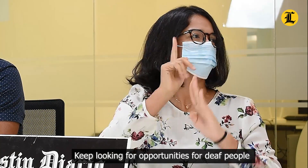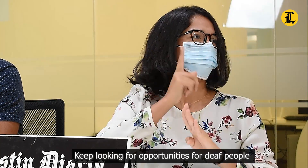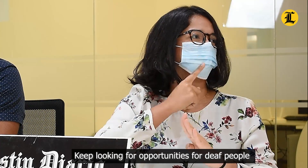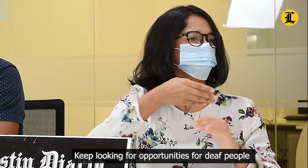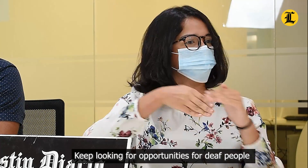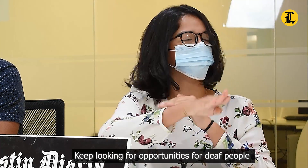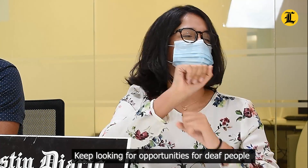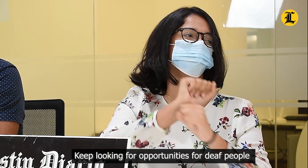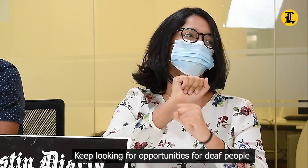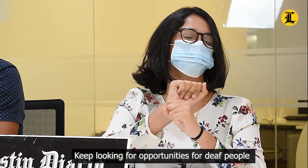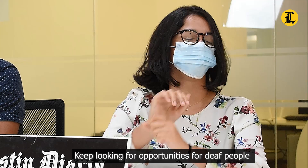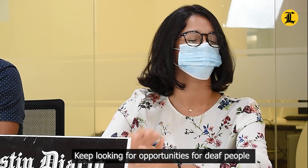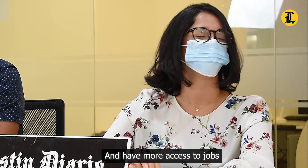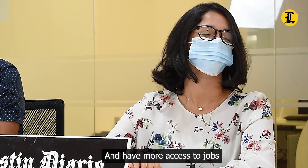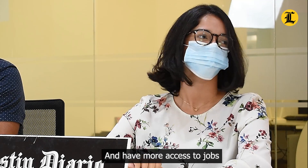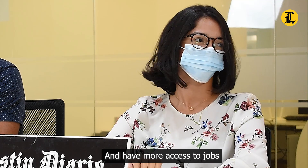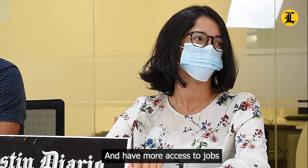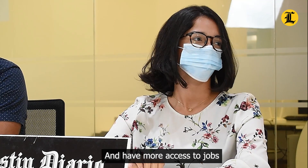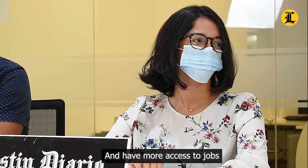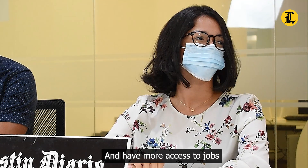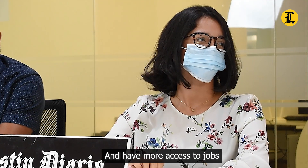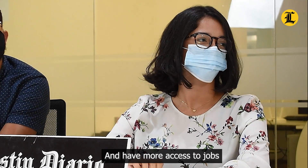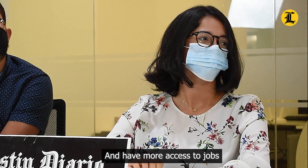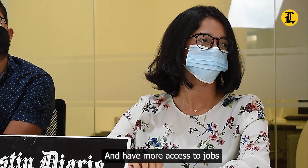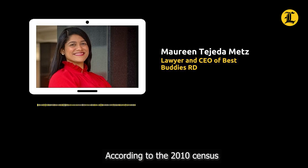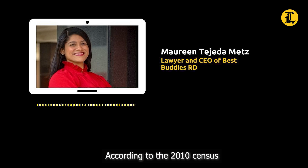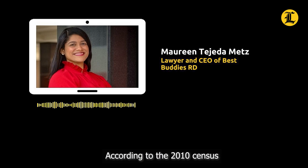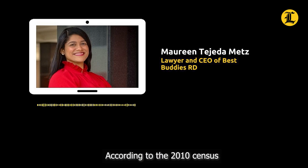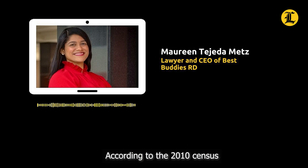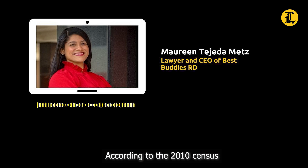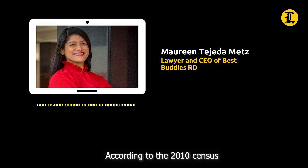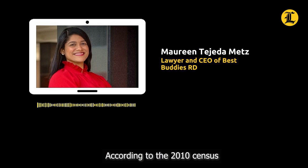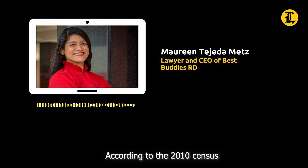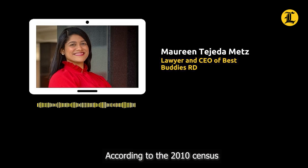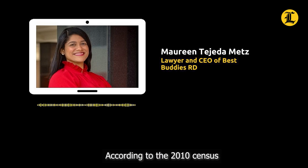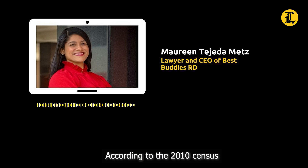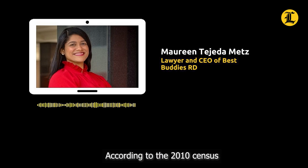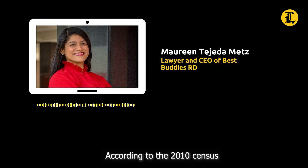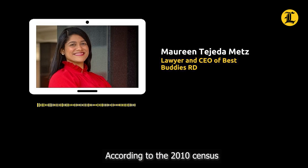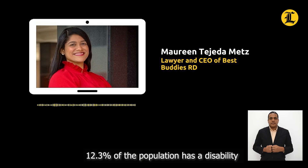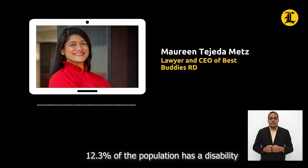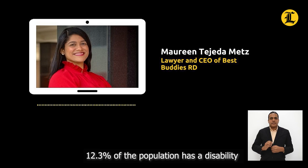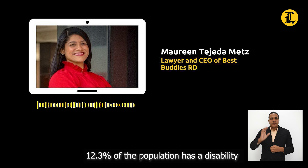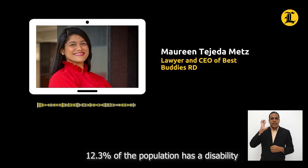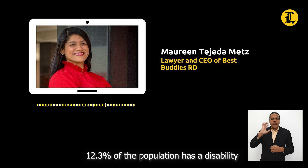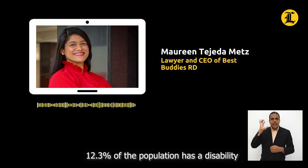keep looking for opportunities for deaf people, and have more access to jobs. According to the 2010